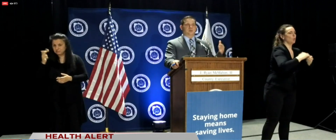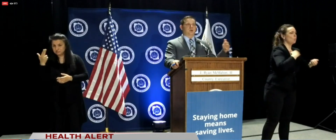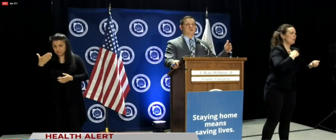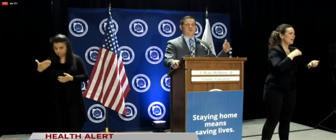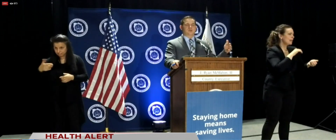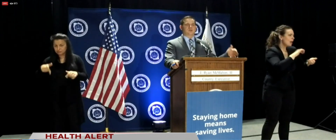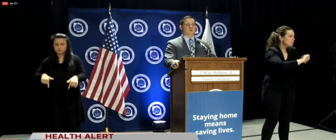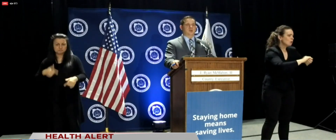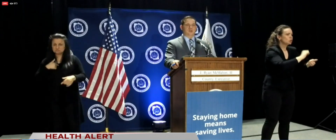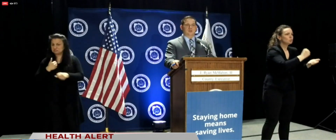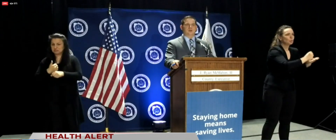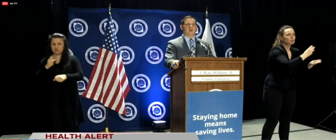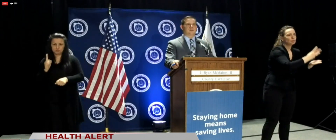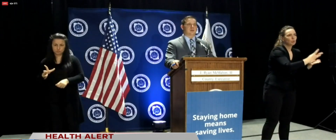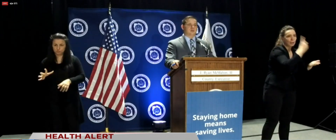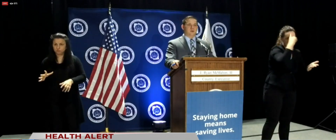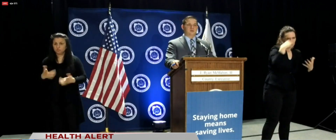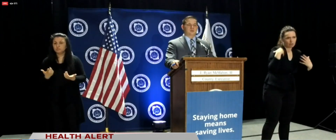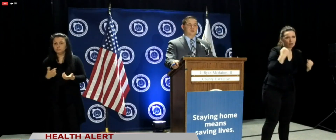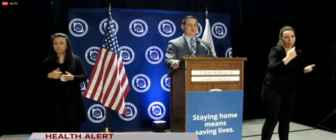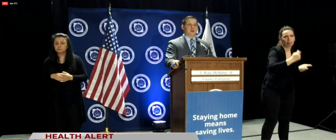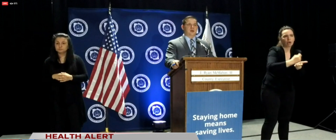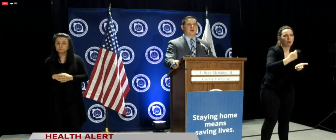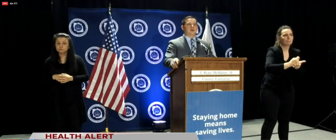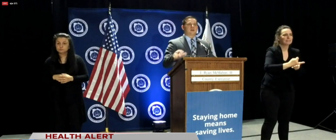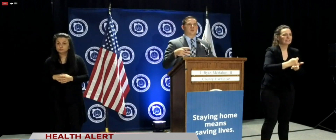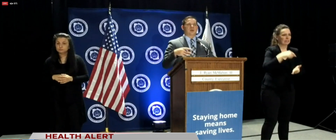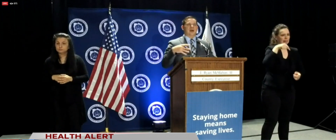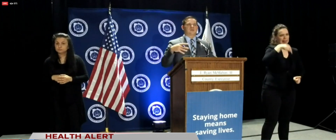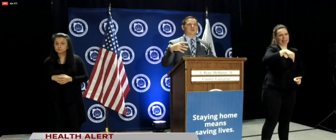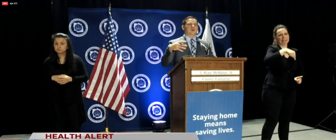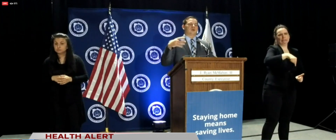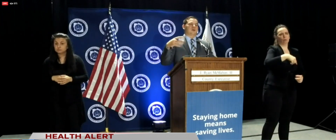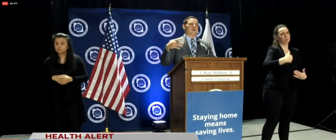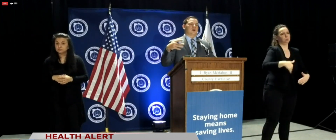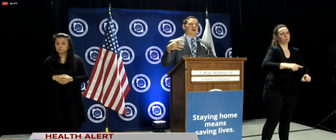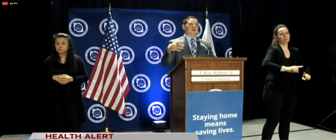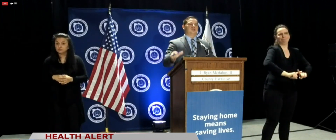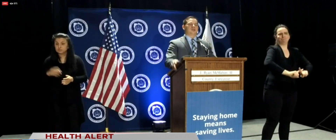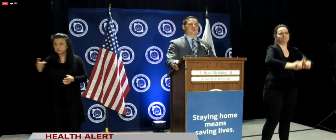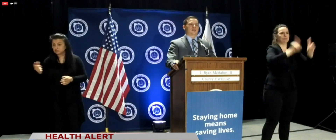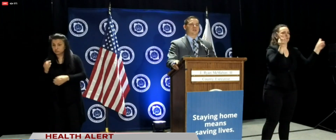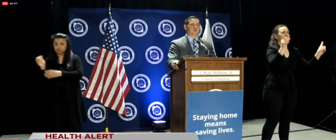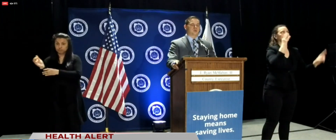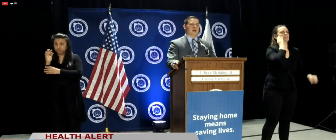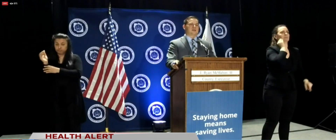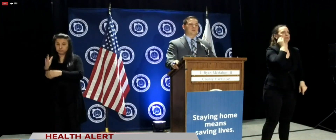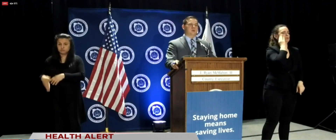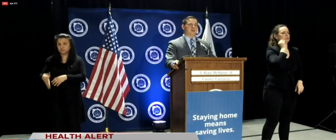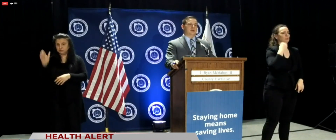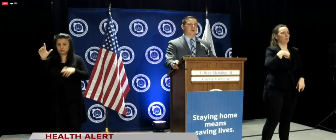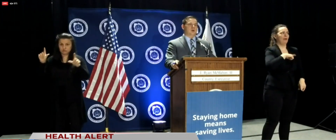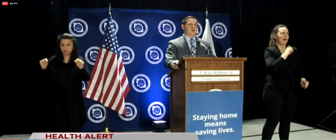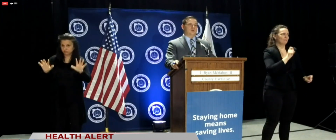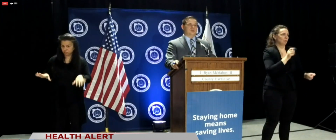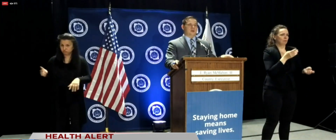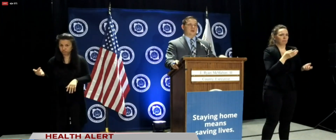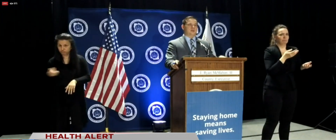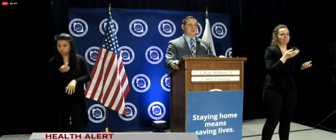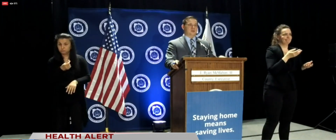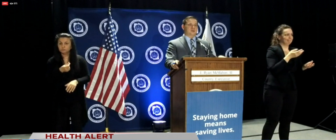unique. It's an emergency situation, state of emergency, we declare it. Then we have certain jurisdictional responsibility